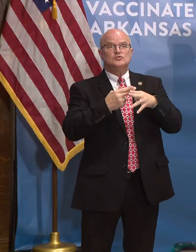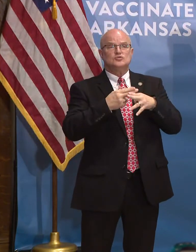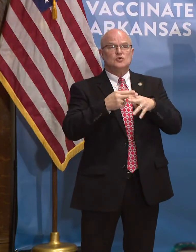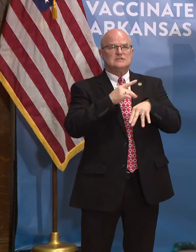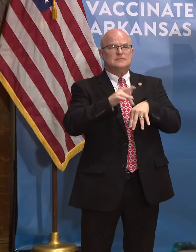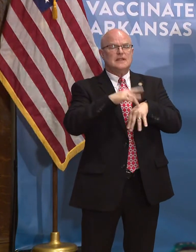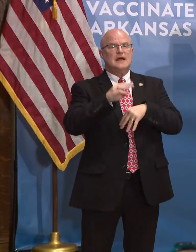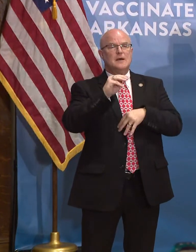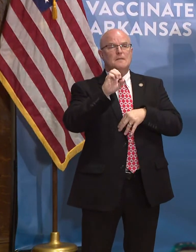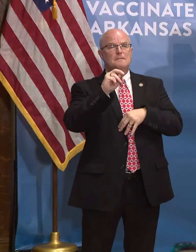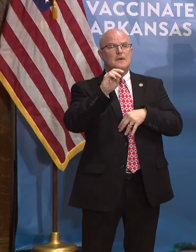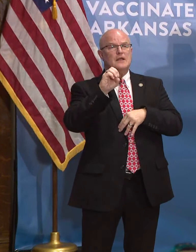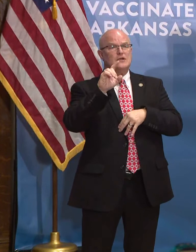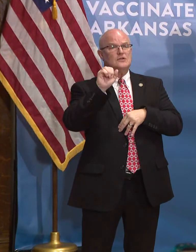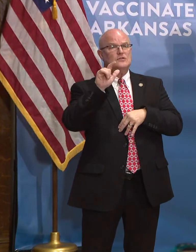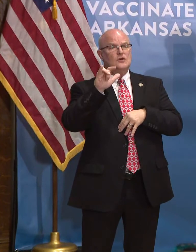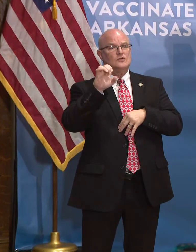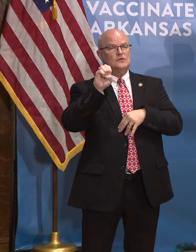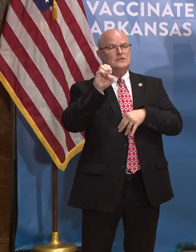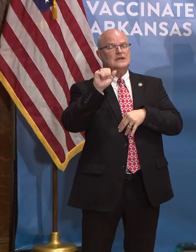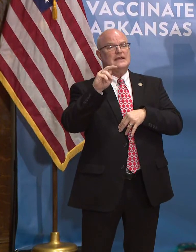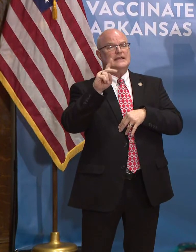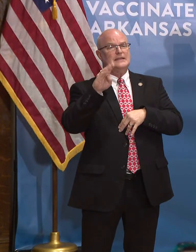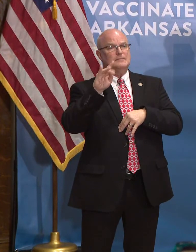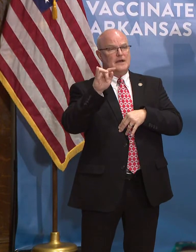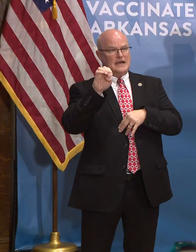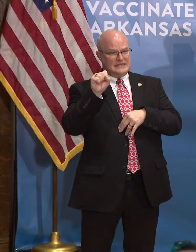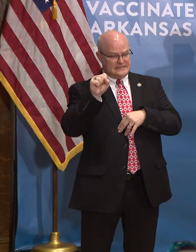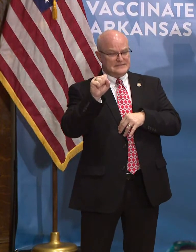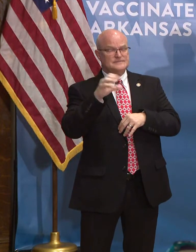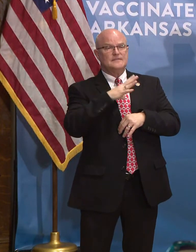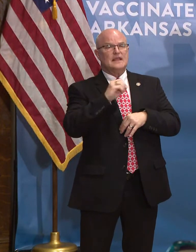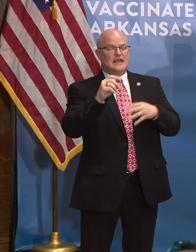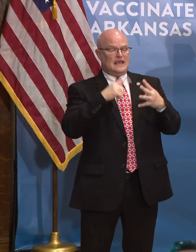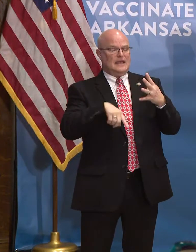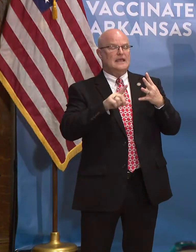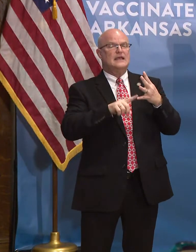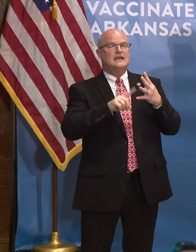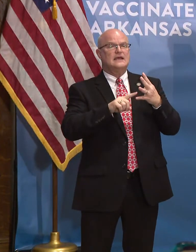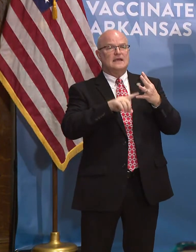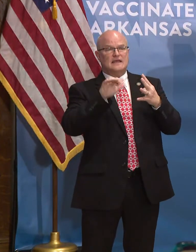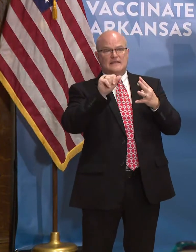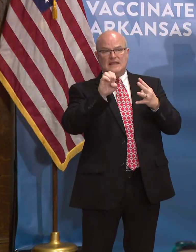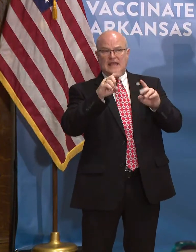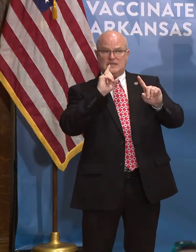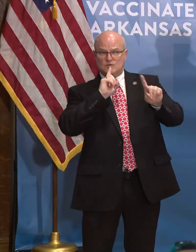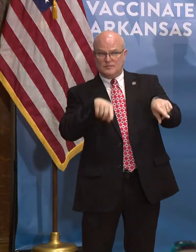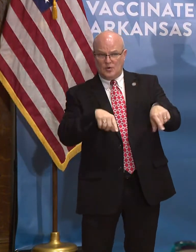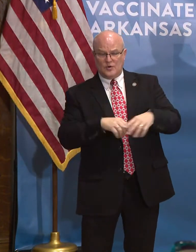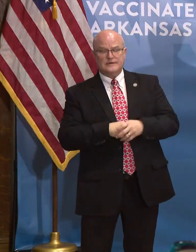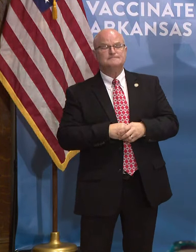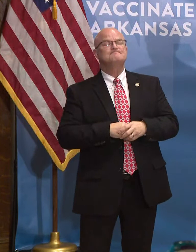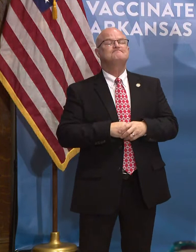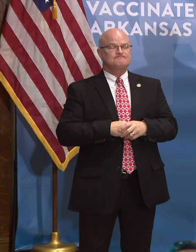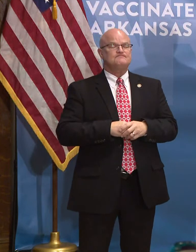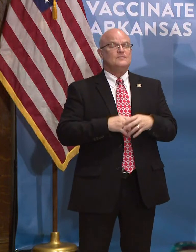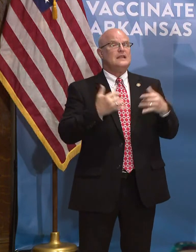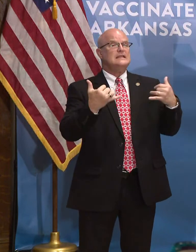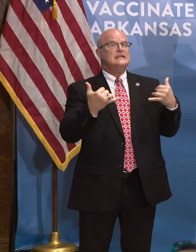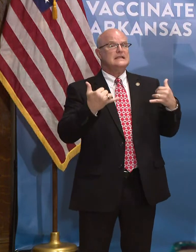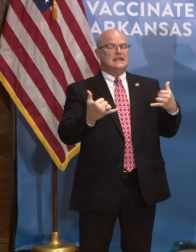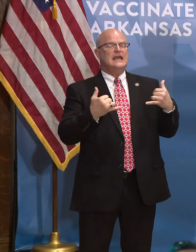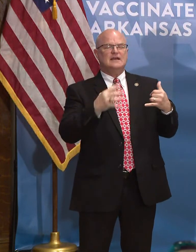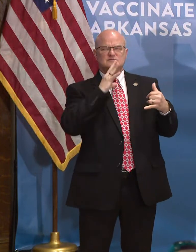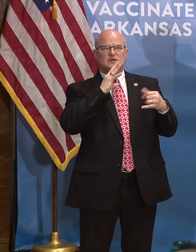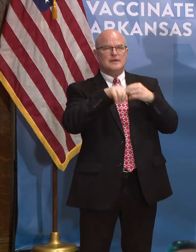supply of monoclonal antibodies and treatment regimes. And then, of course, the case report. Let me start with the